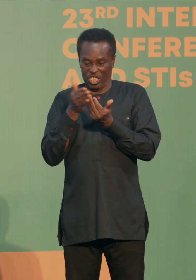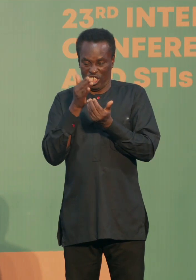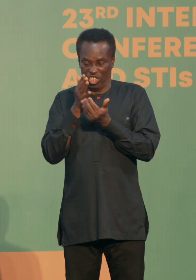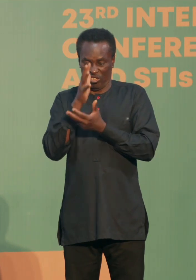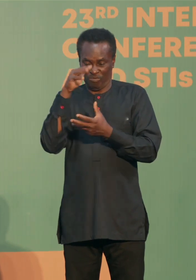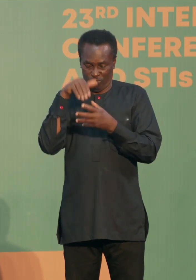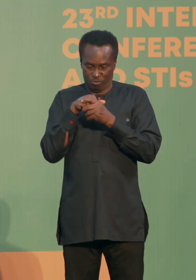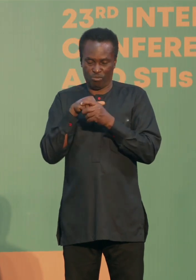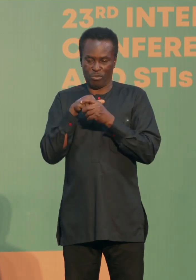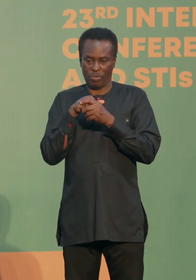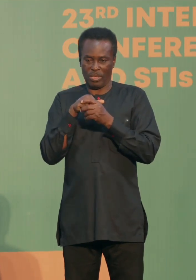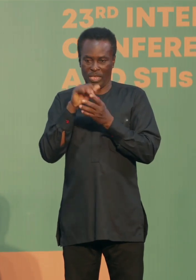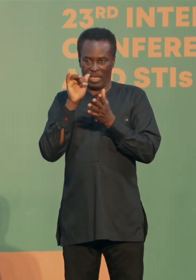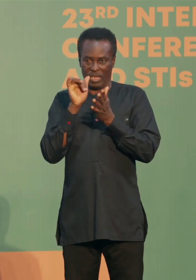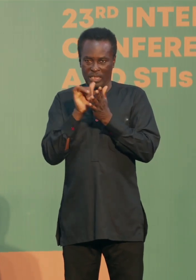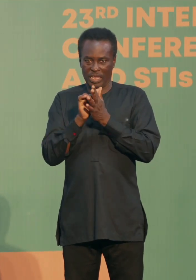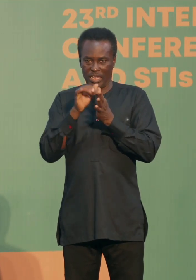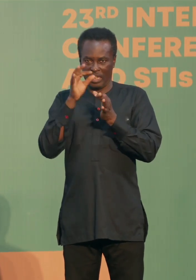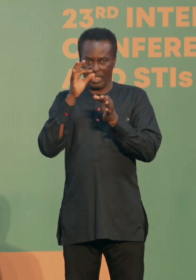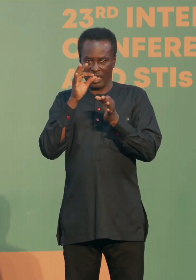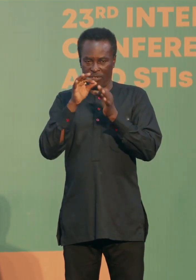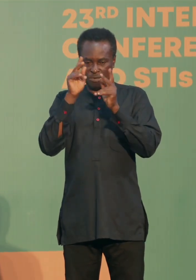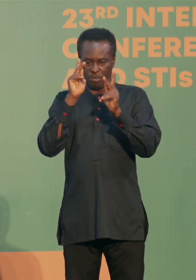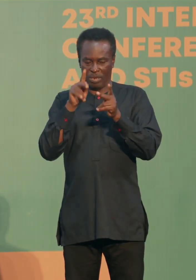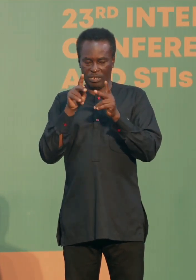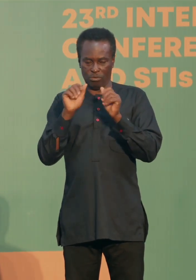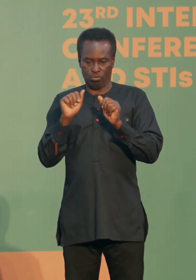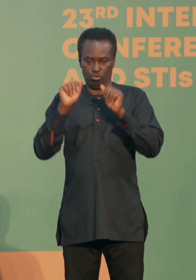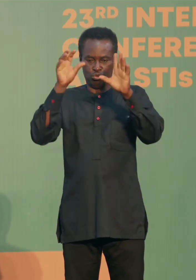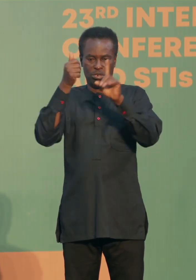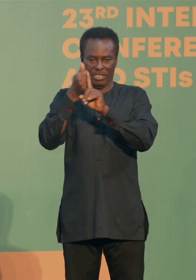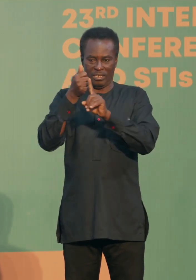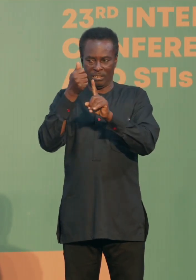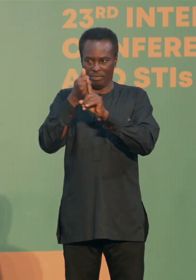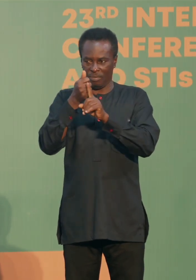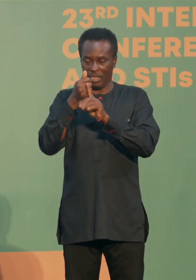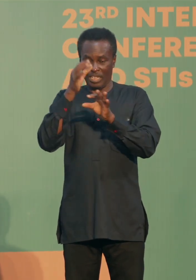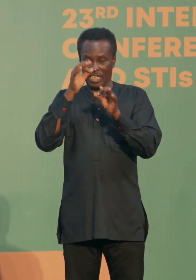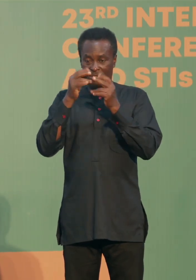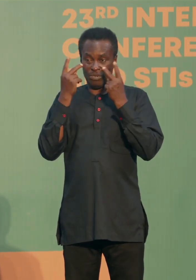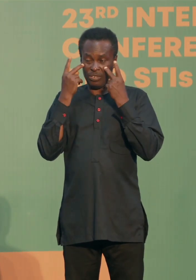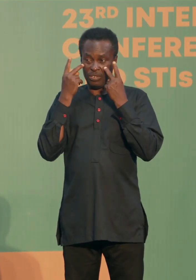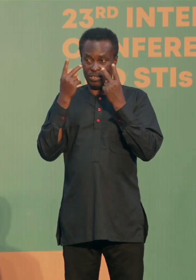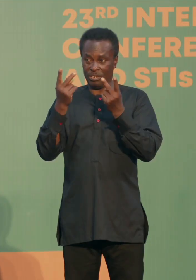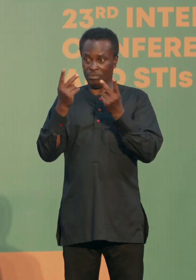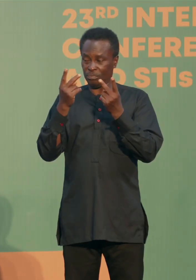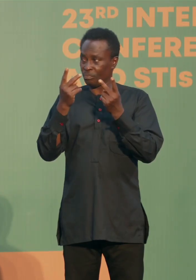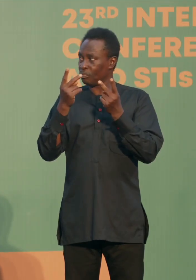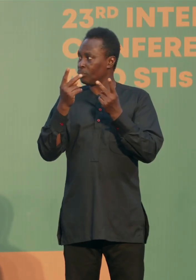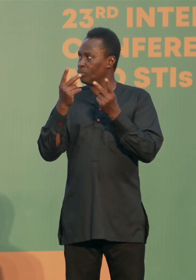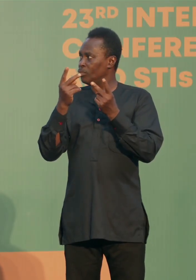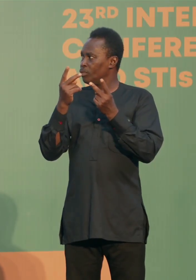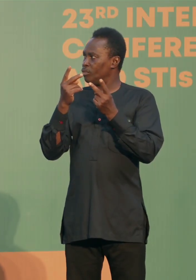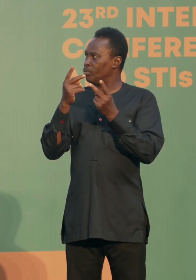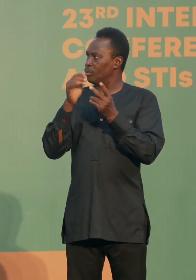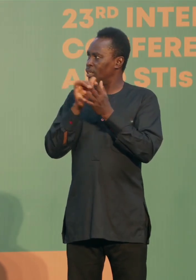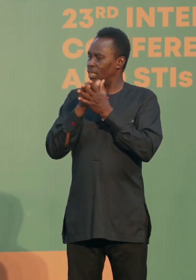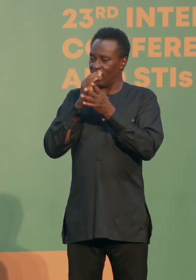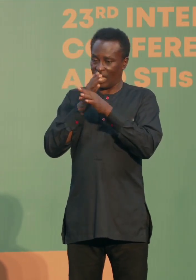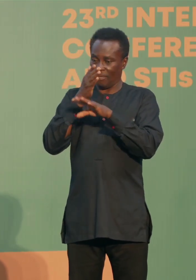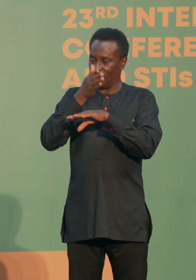want to drive, that if you got precancer cells, this slide actually, if you see the white patch, this is on the cervix after you